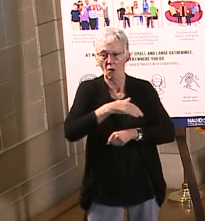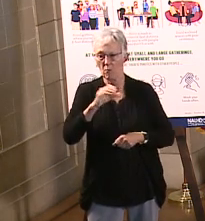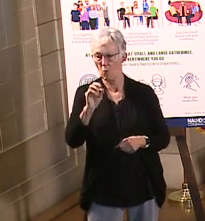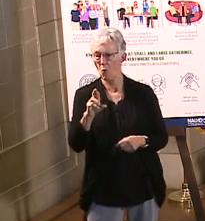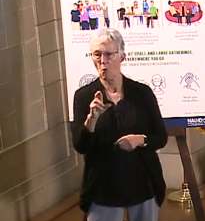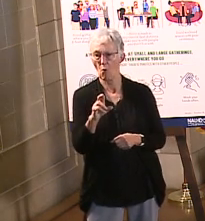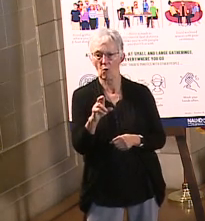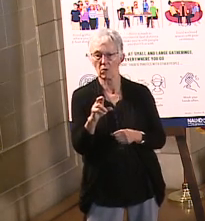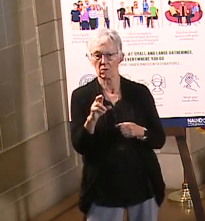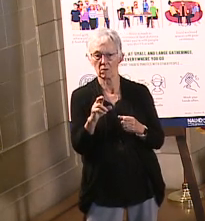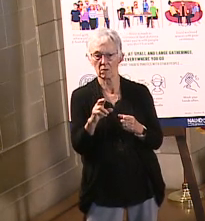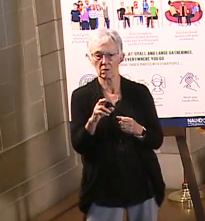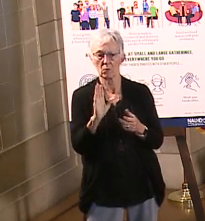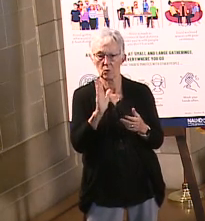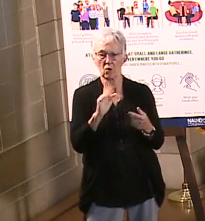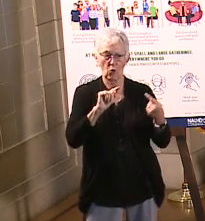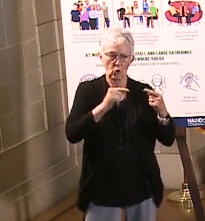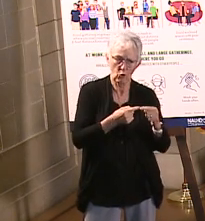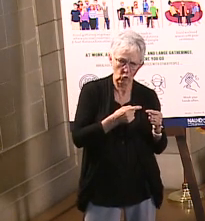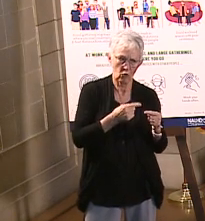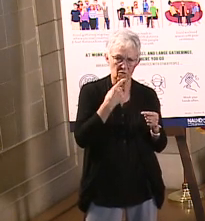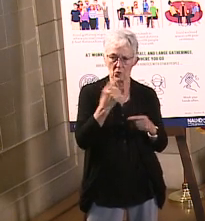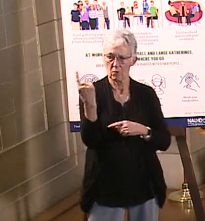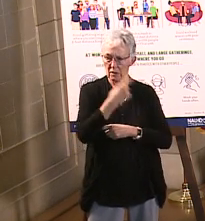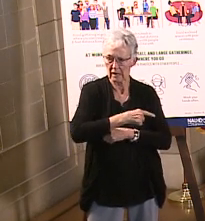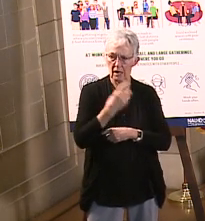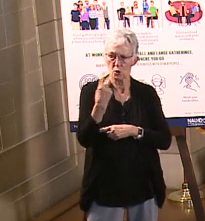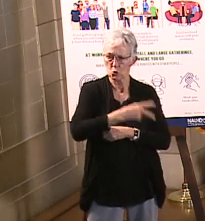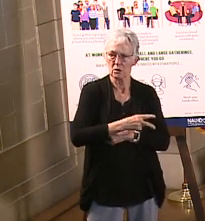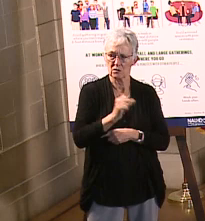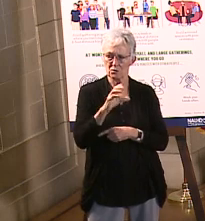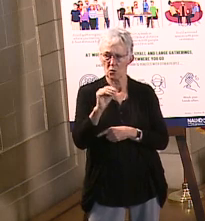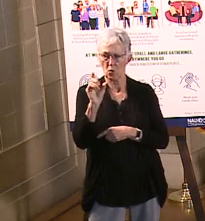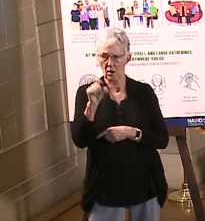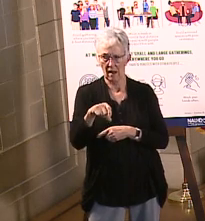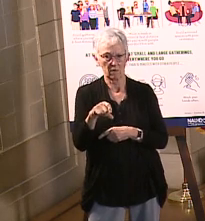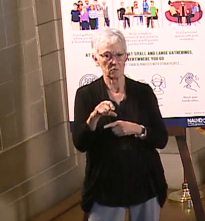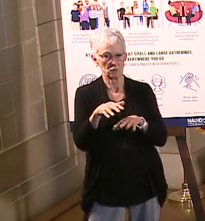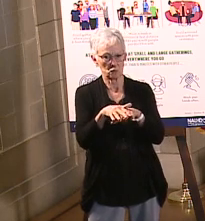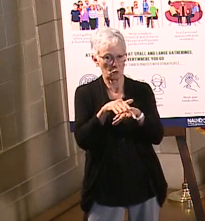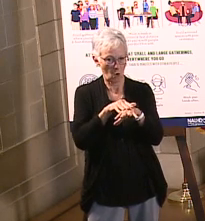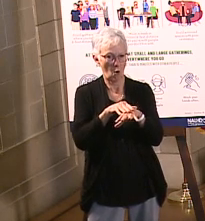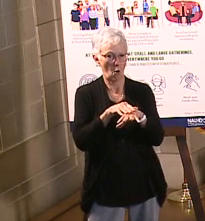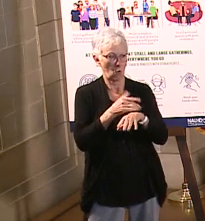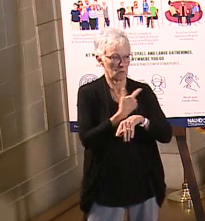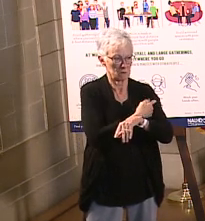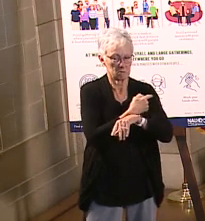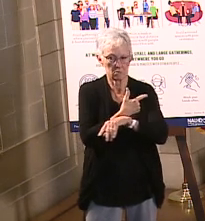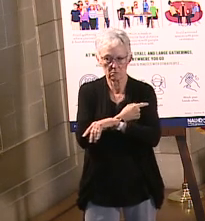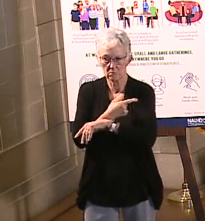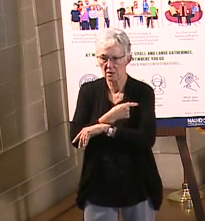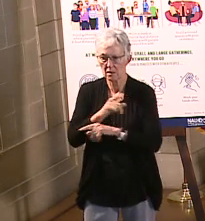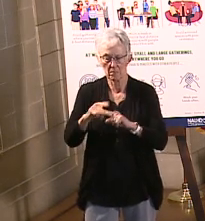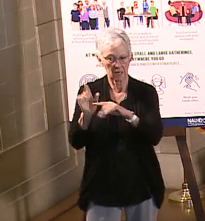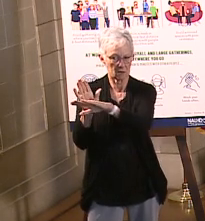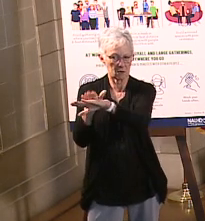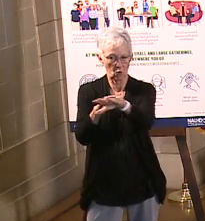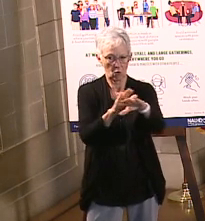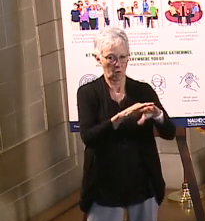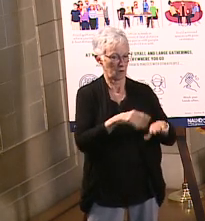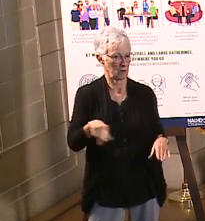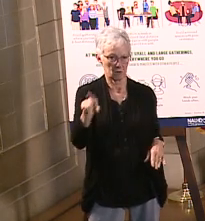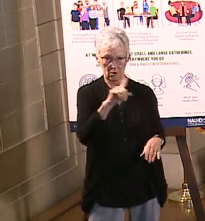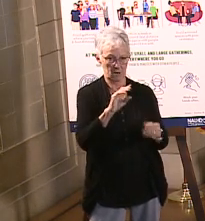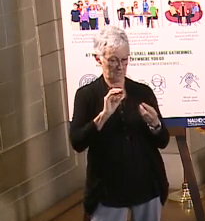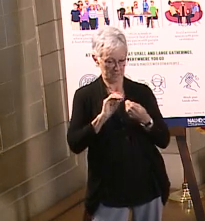in. And so that will take some time to be able to distribute that. But again, folks, I really want to caution everybody to remember the numbers